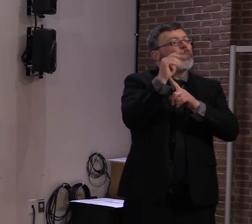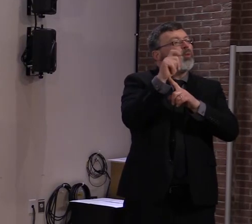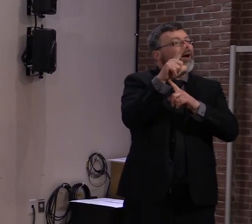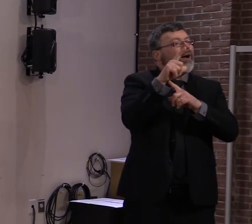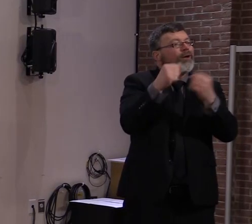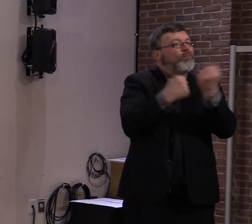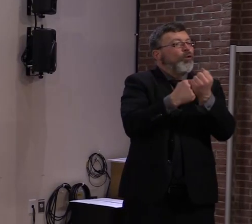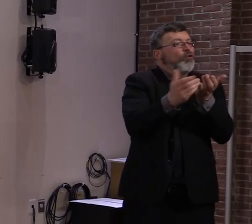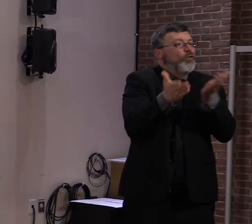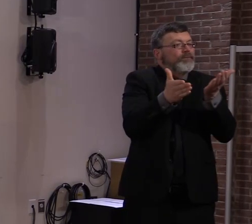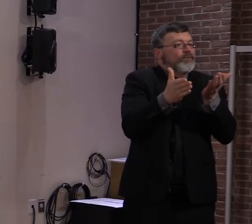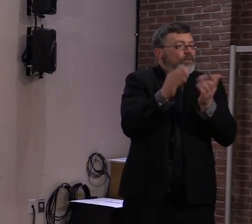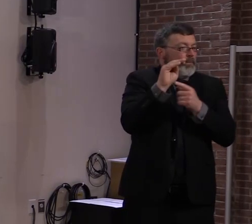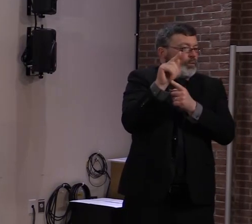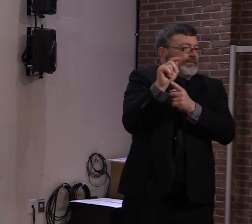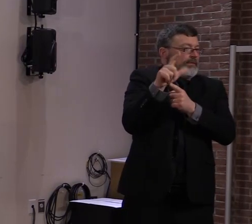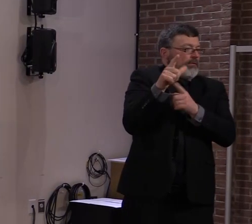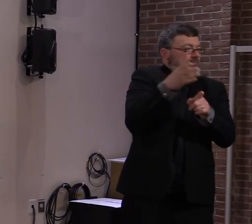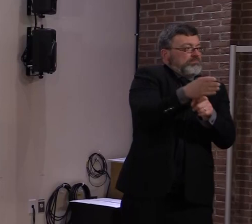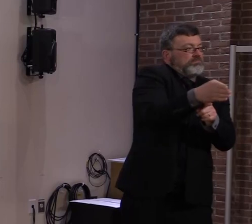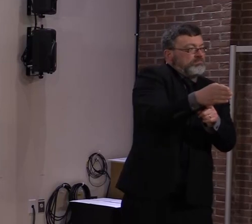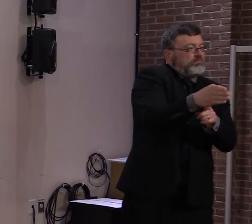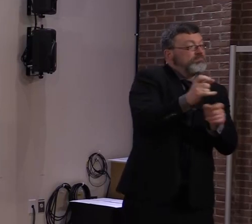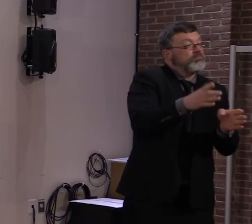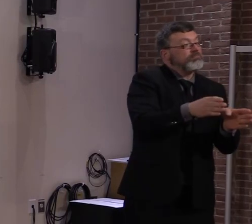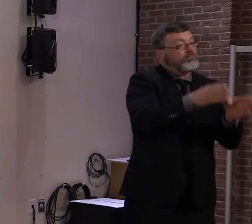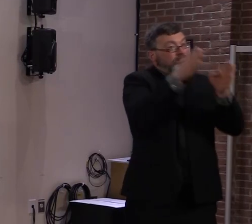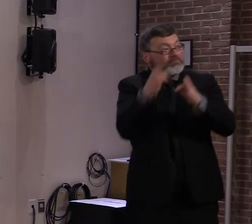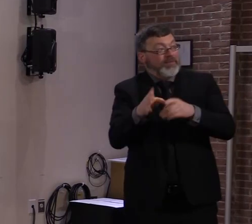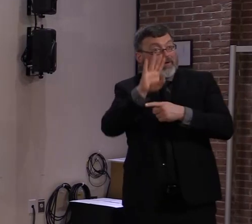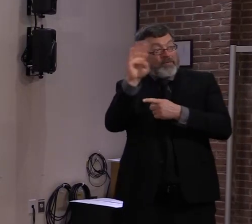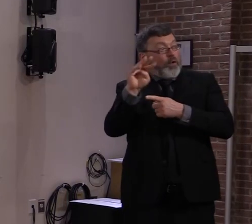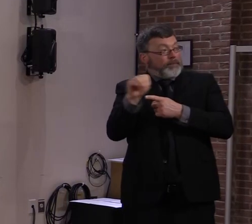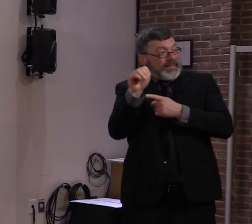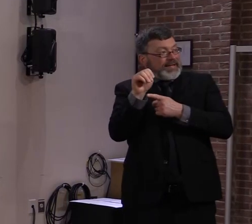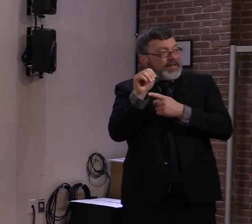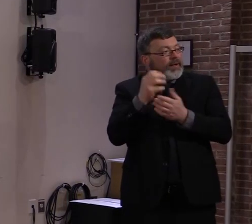for essentials to help households transition out of the